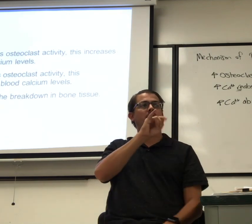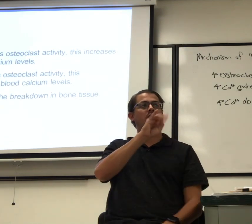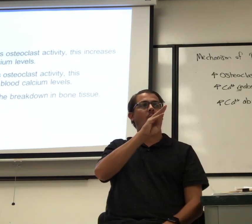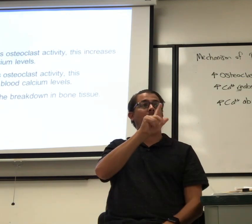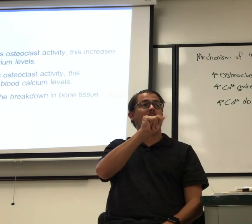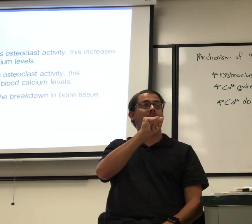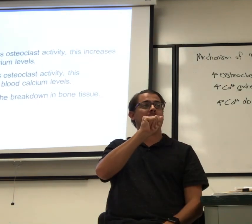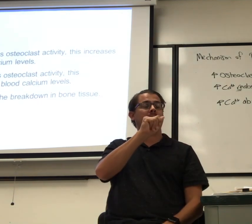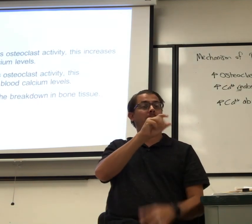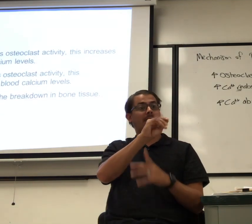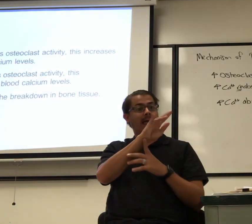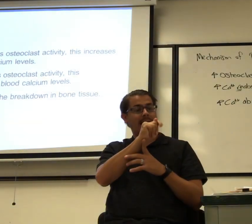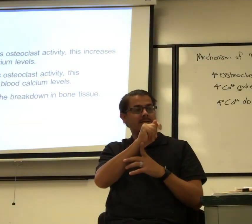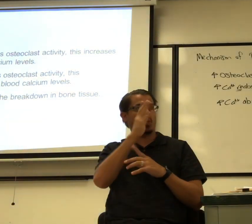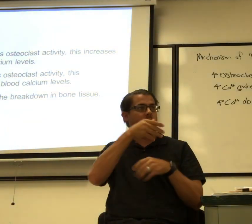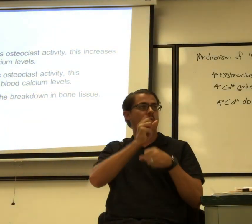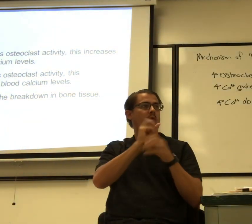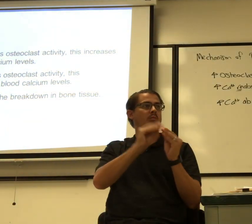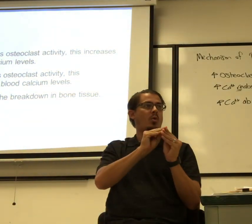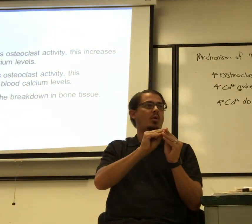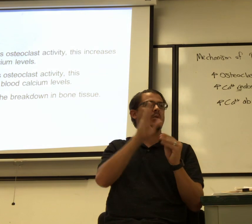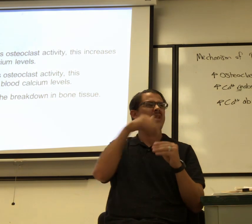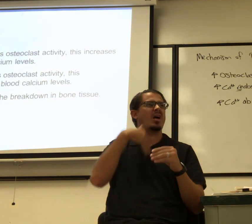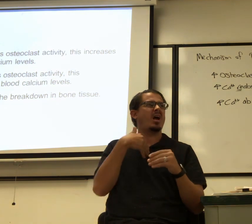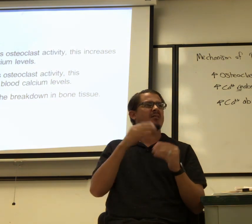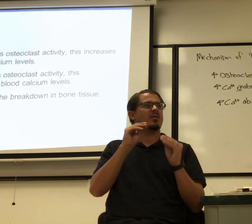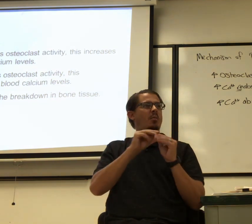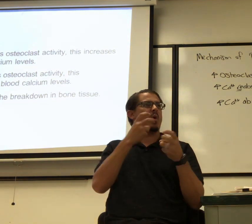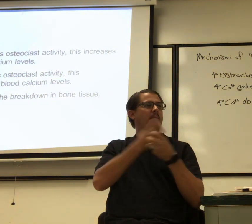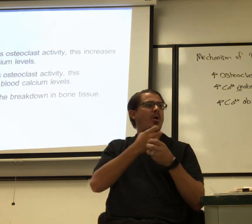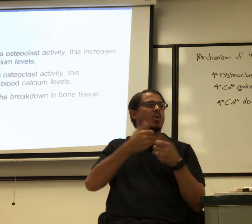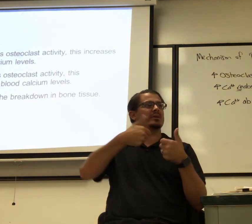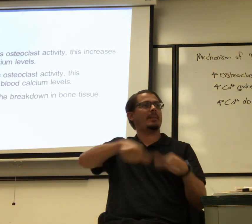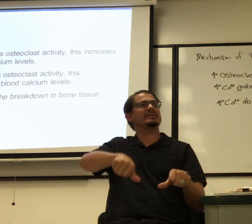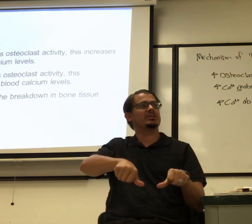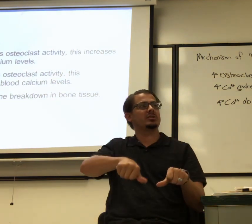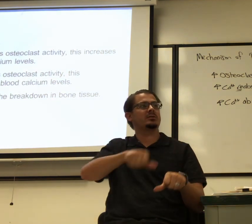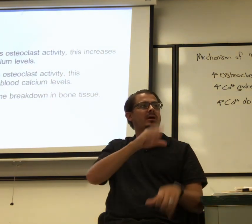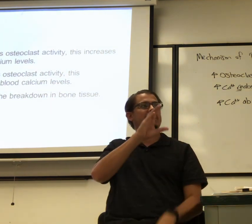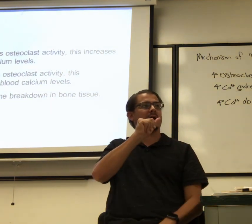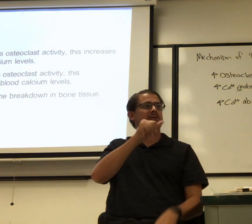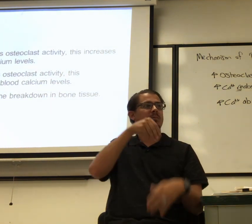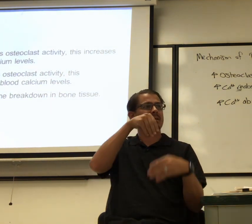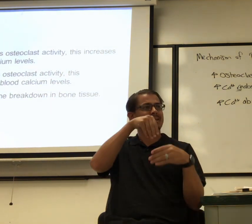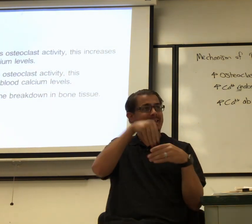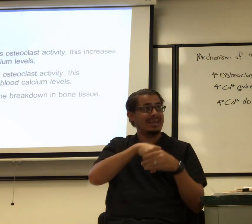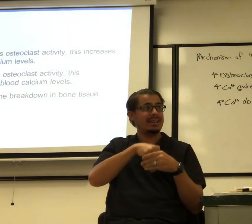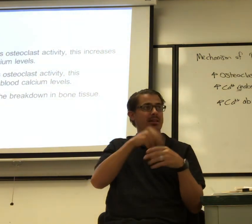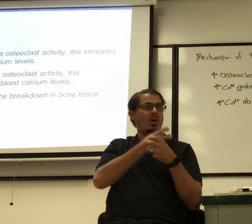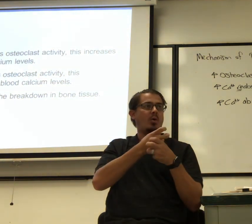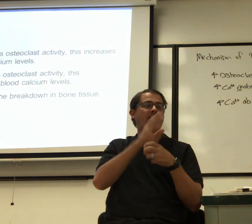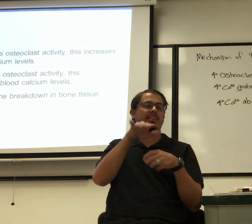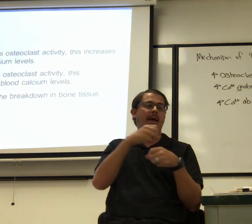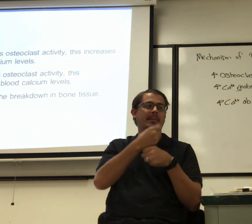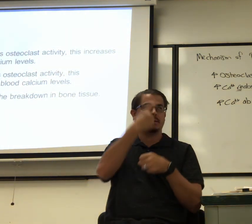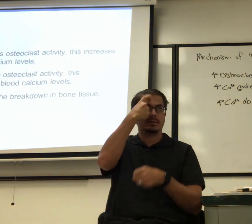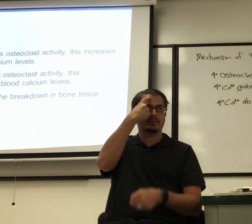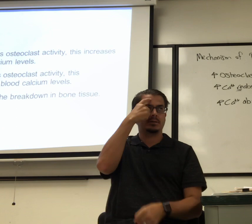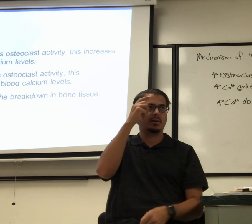Inhibit the decrease osteoclast activity to inhibit that cell. So the osteoblasts work more. Get